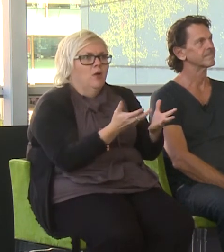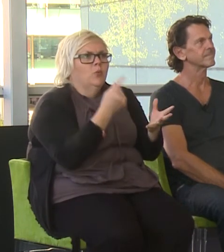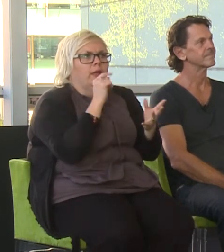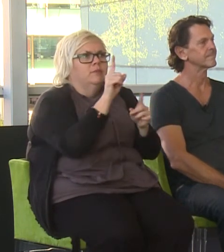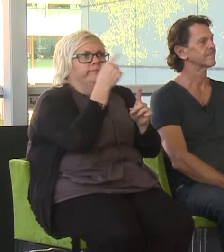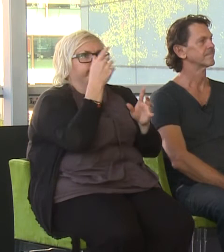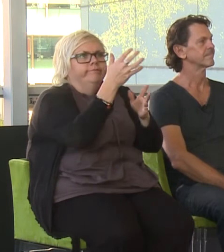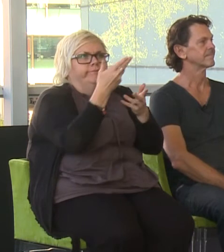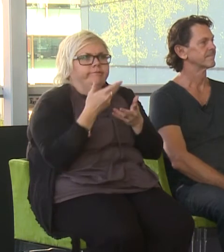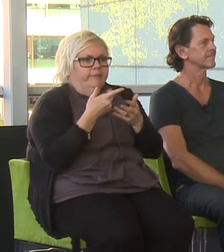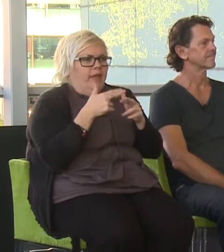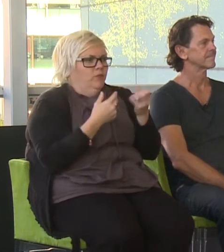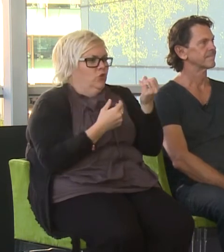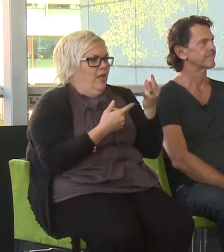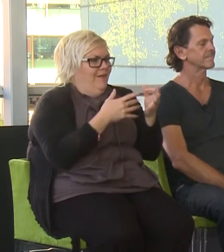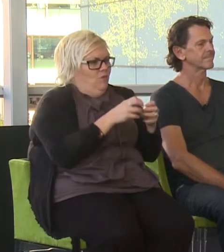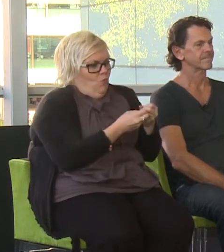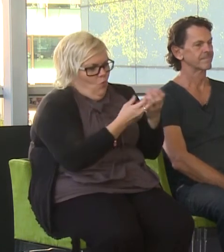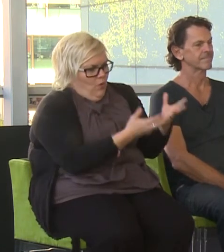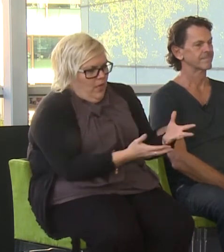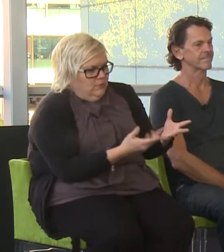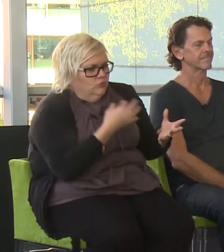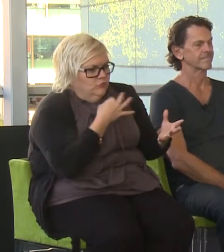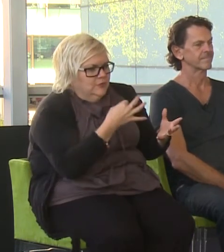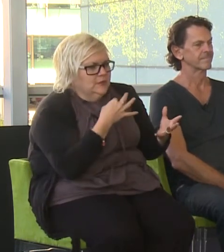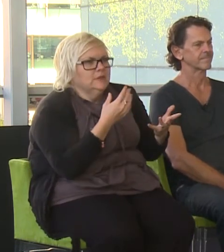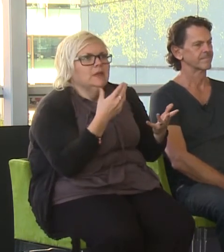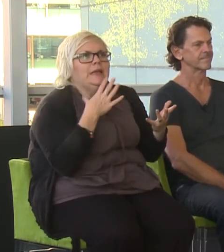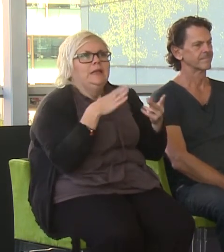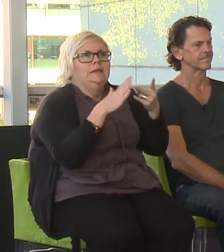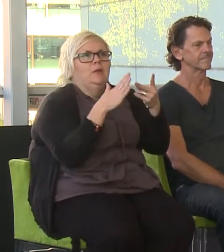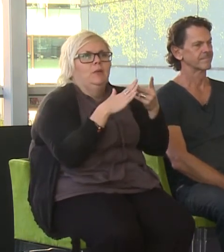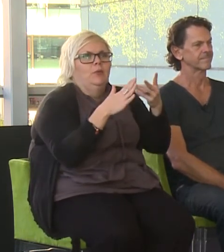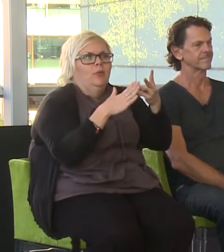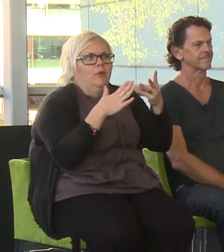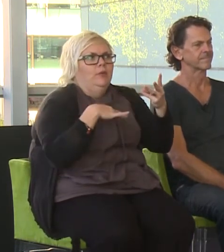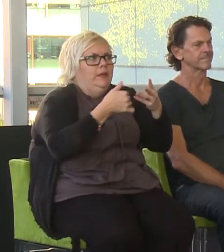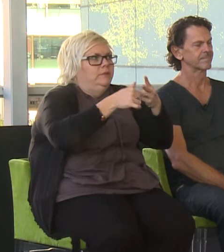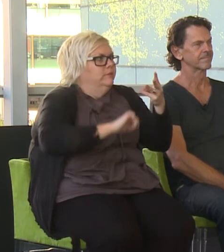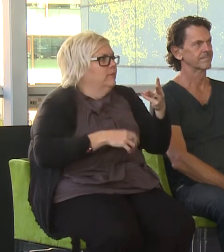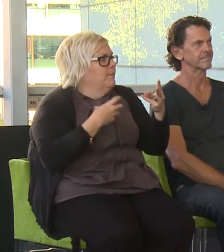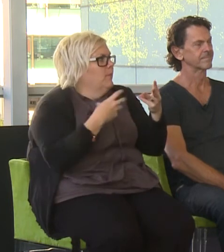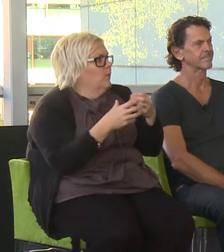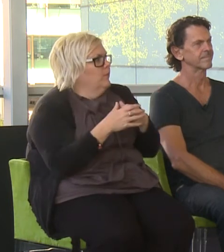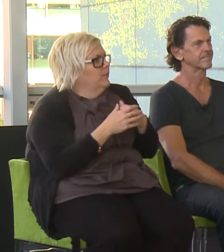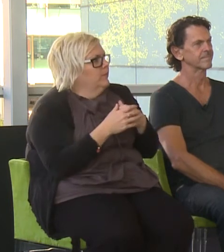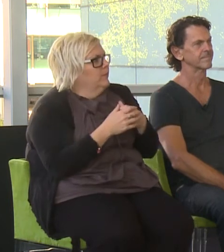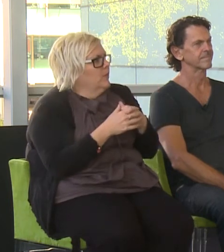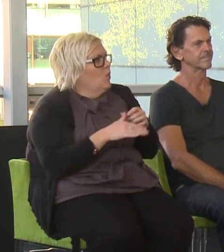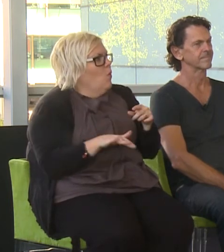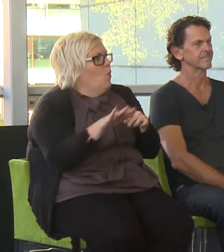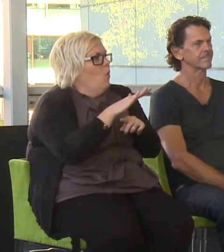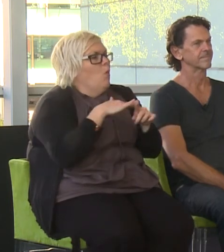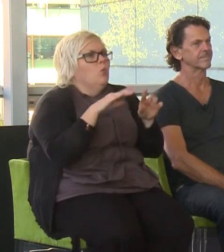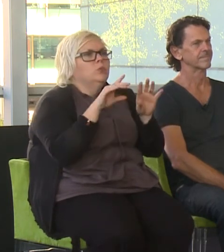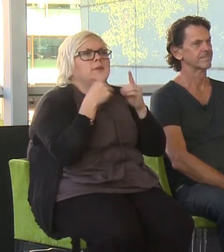Without that, it's again risky. The filmmaking process culminates on set when all the departments are